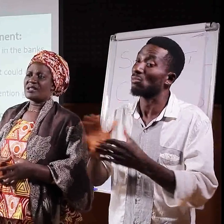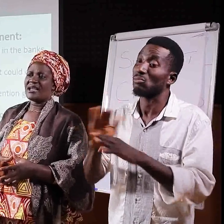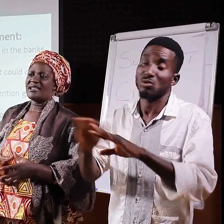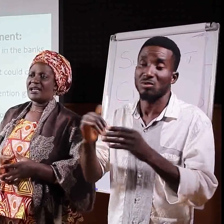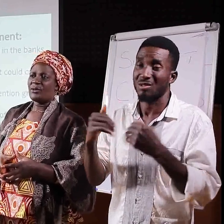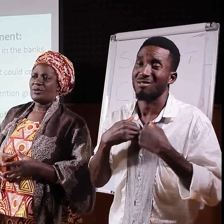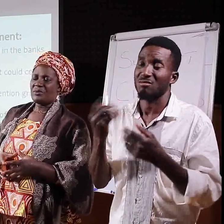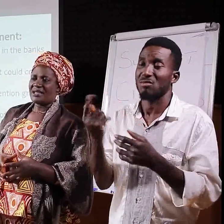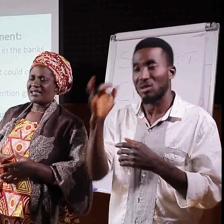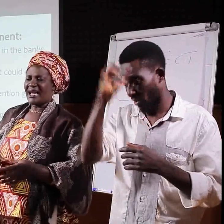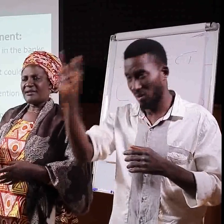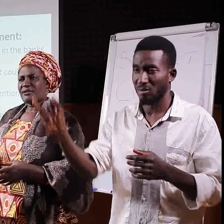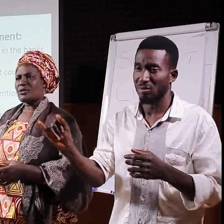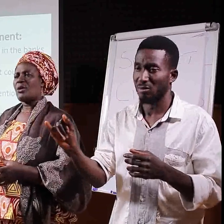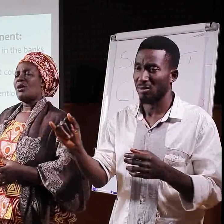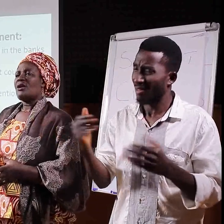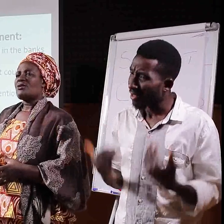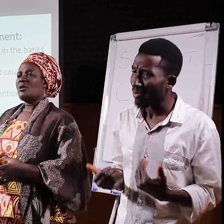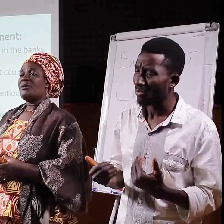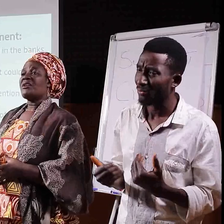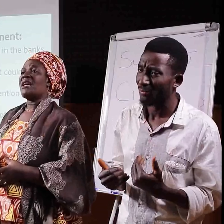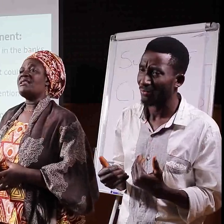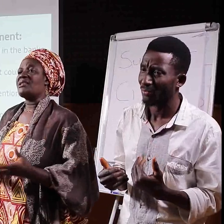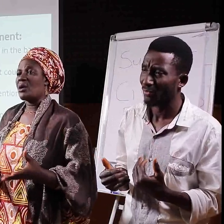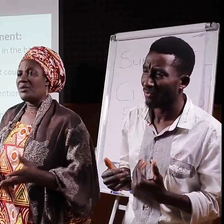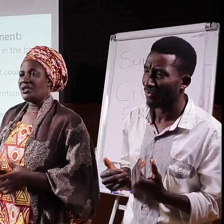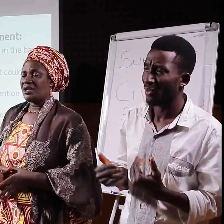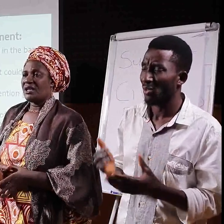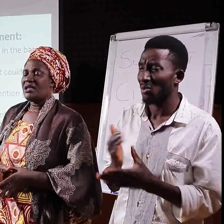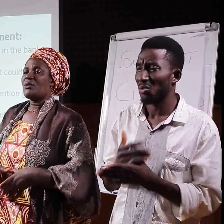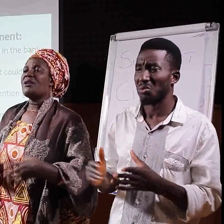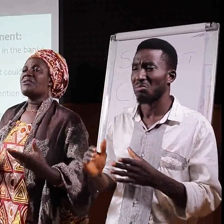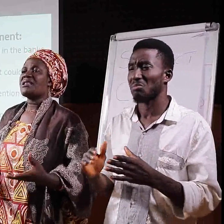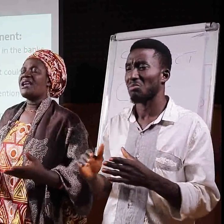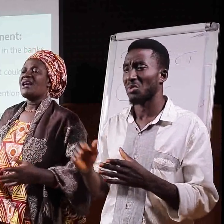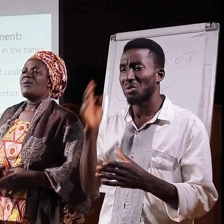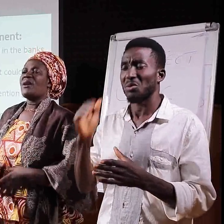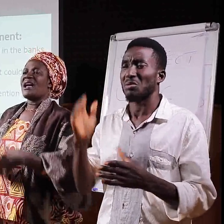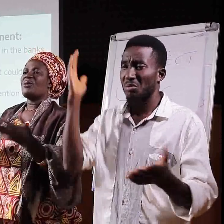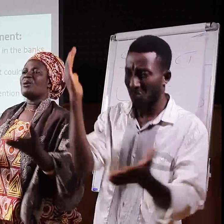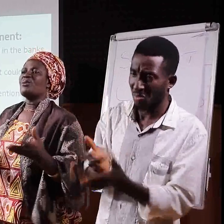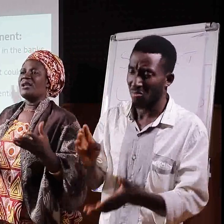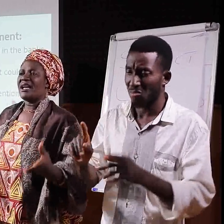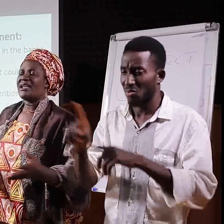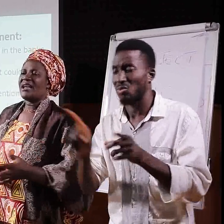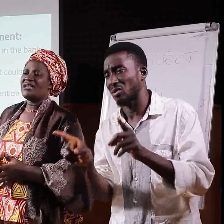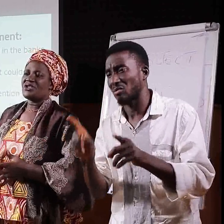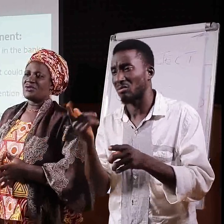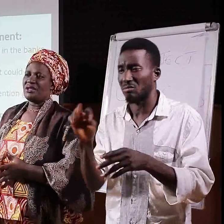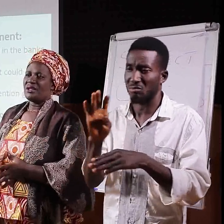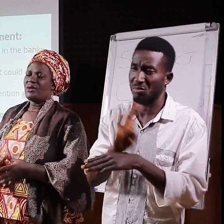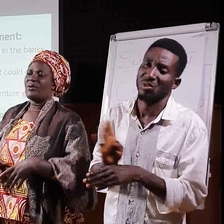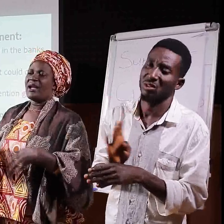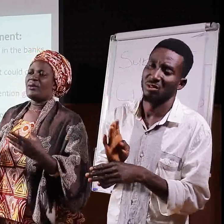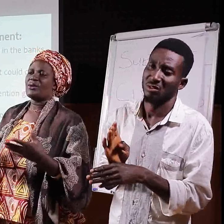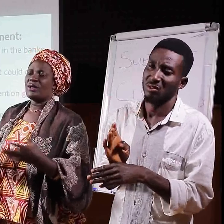to start their own business. And so some even get discouraged. They will even say, when I go to learn any